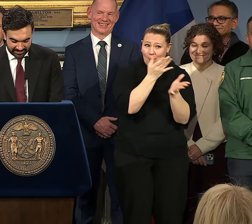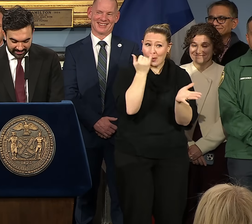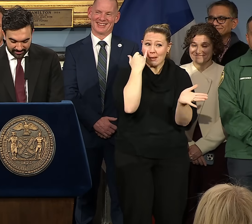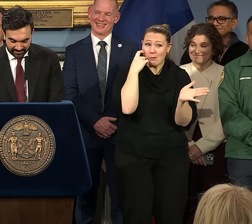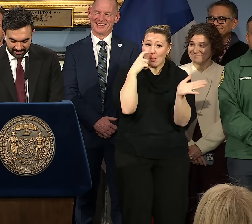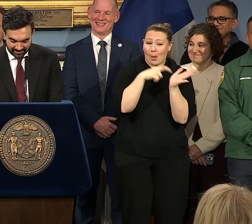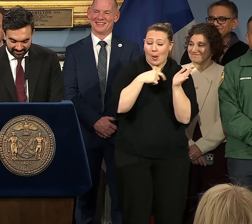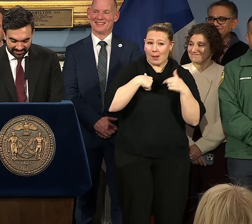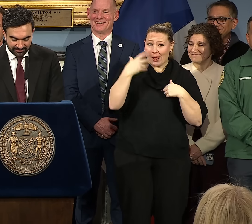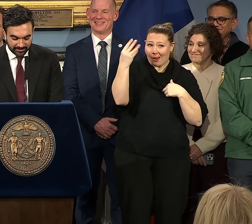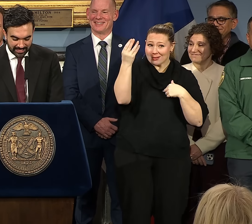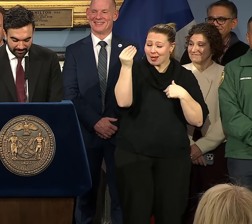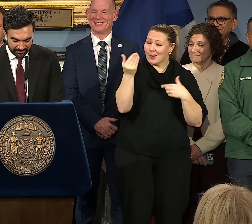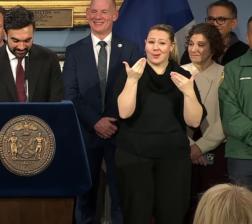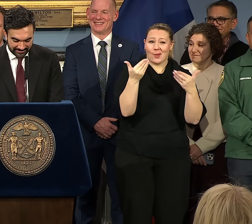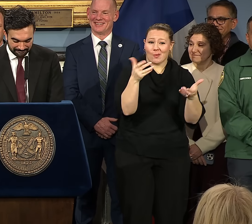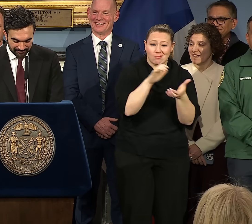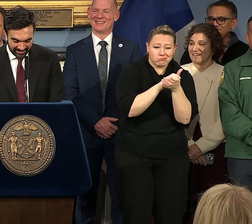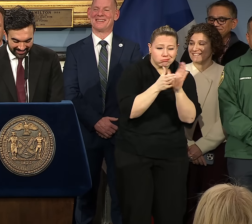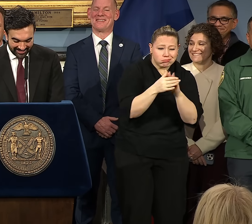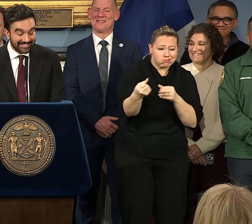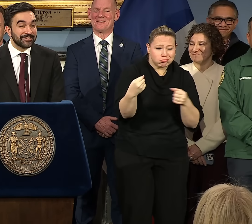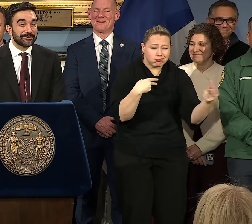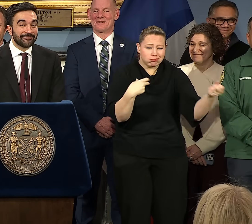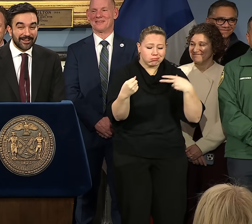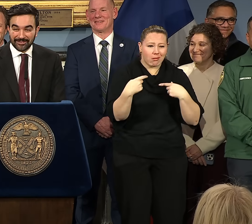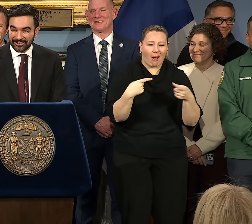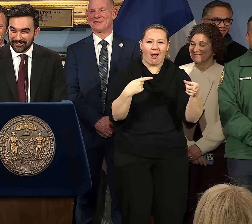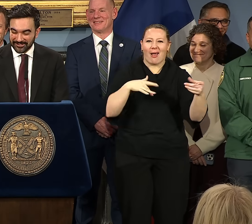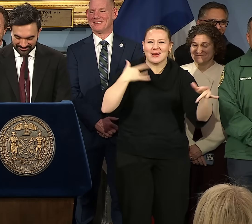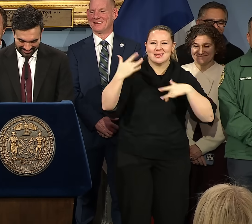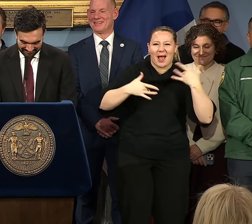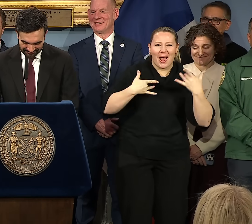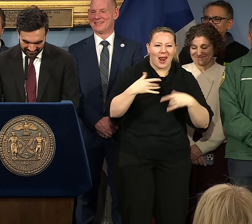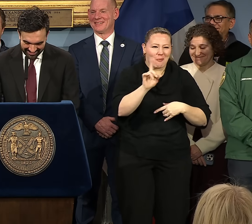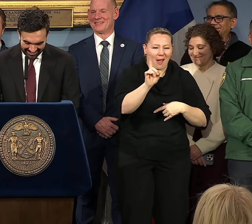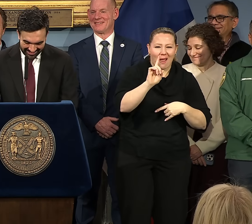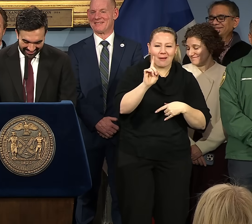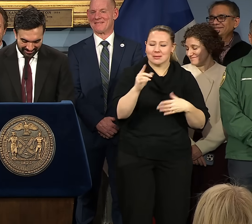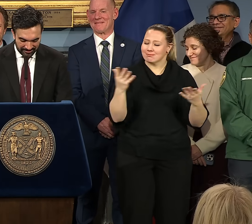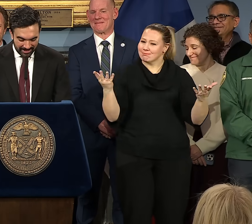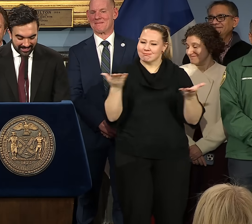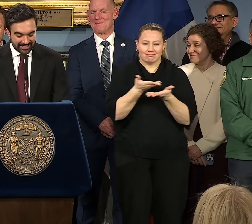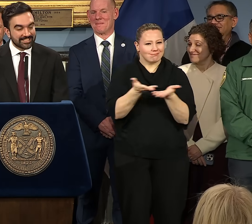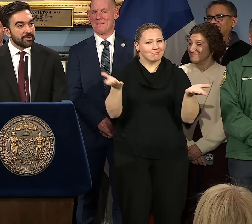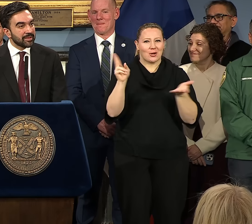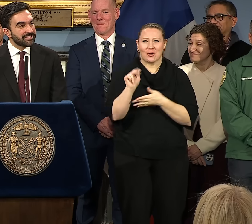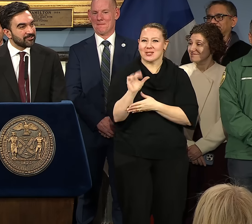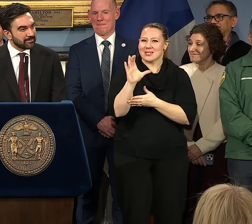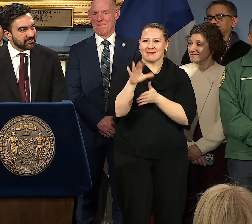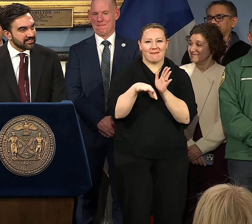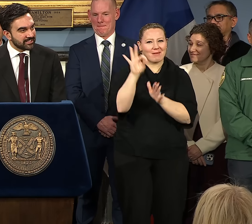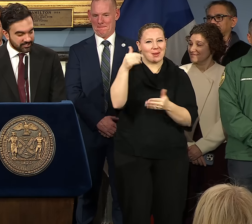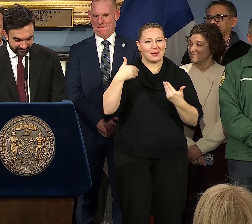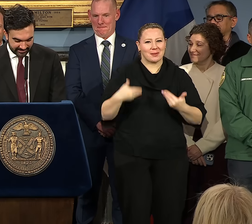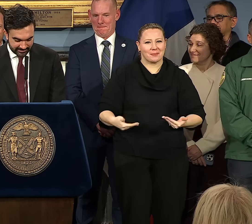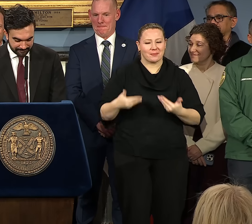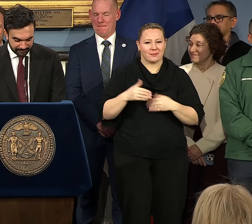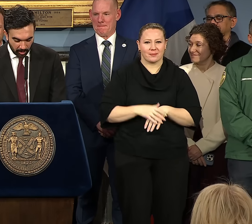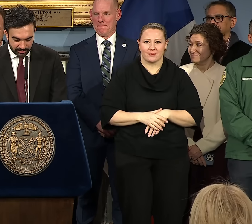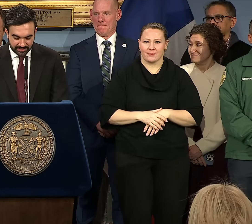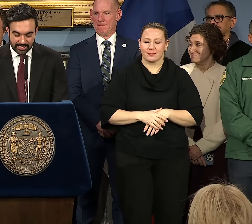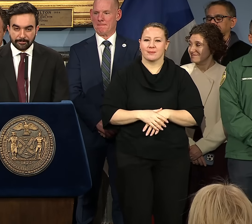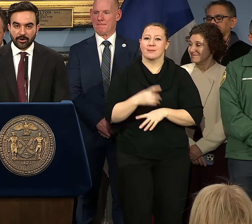very excited about that and asked for a time and place. I said, you can find me anywhere in New York City. There remain some interruptions to